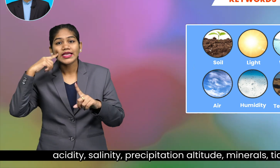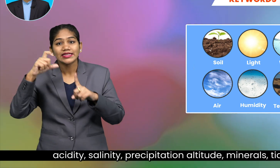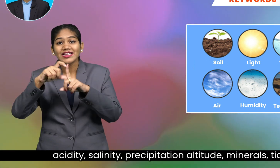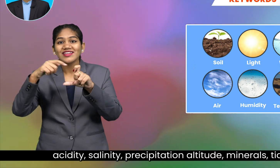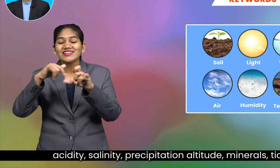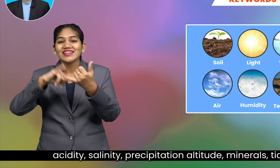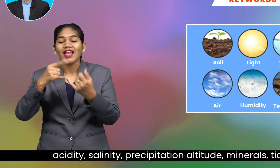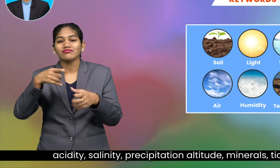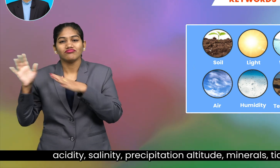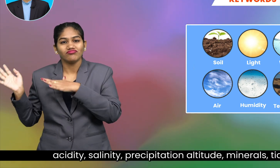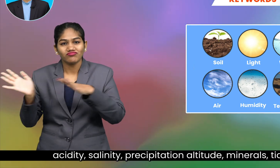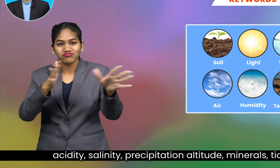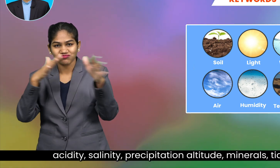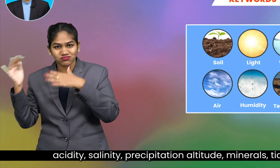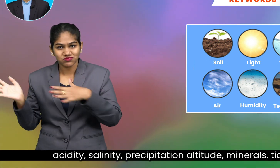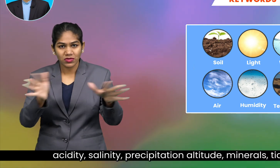rain,